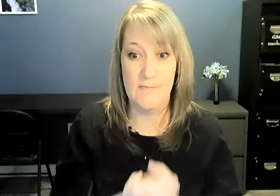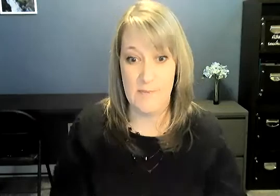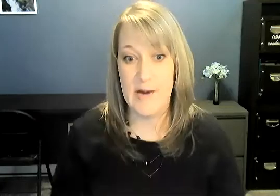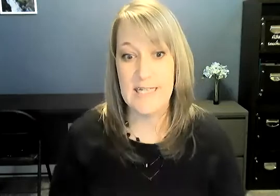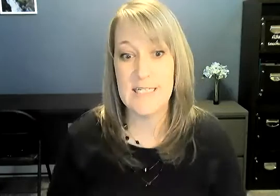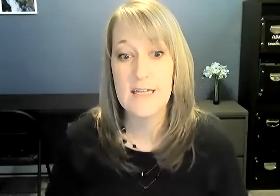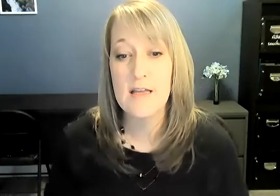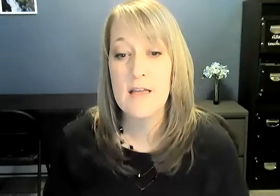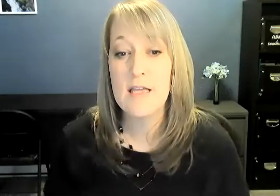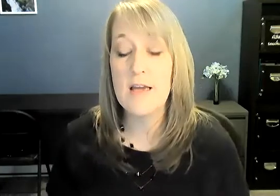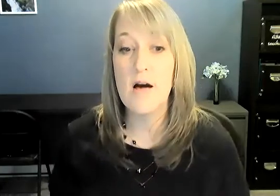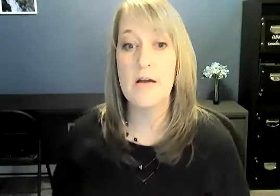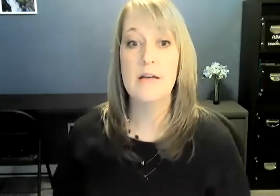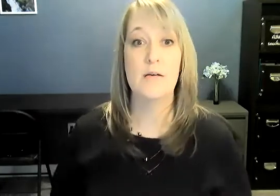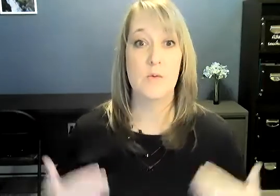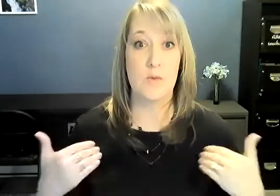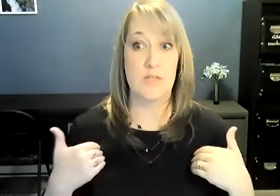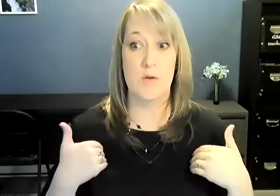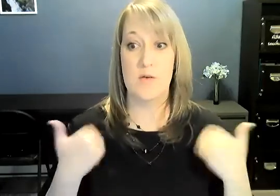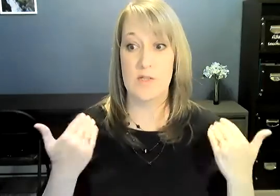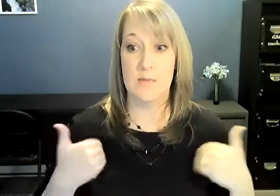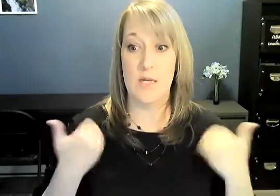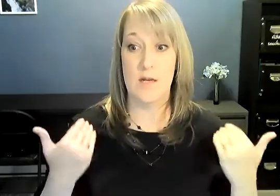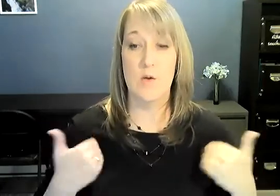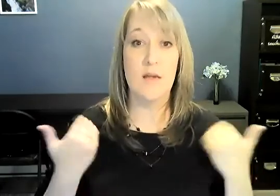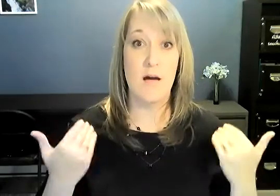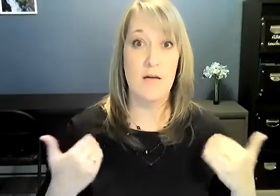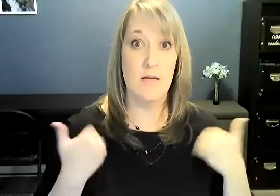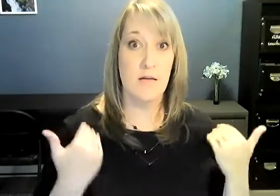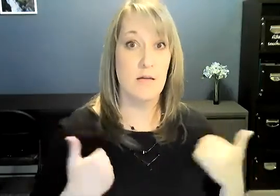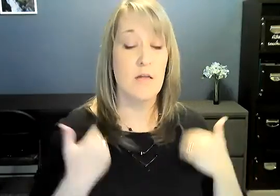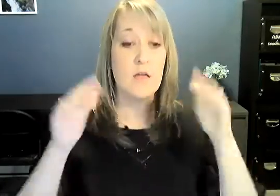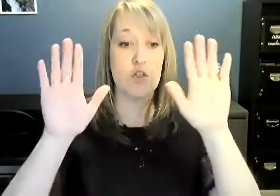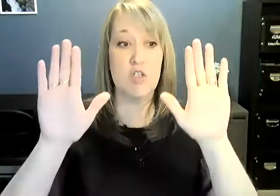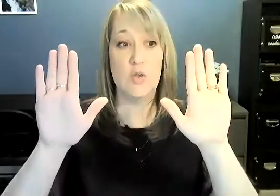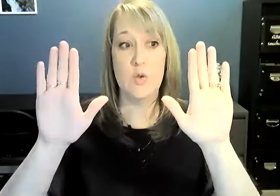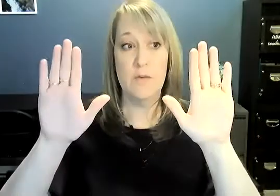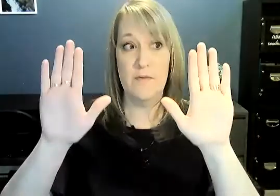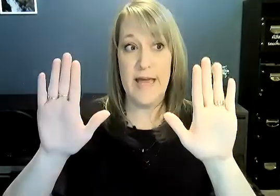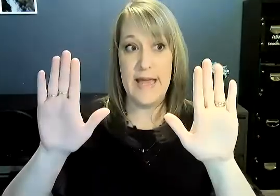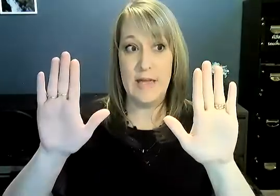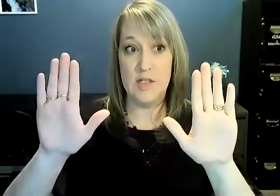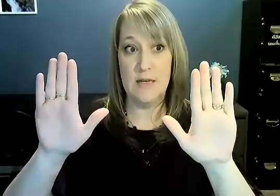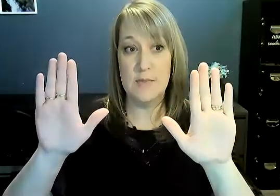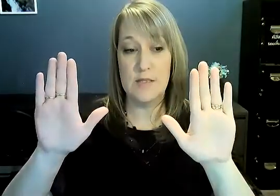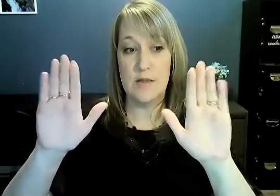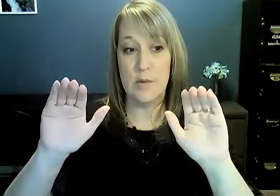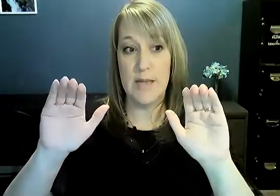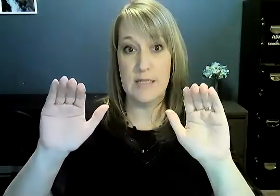All right. Young, we just went over just a minute ago. Young. 2 flat hand shapes that are bent a